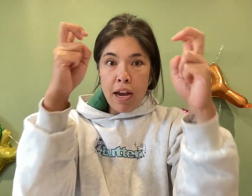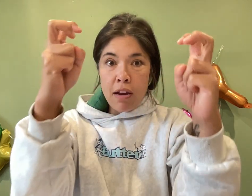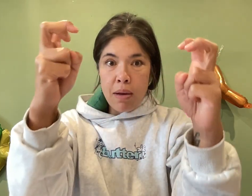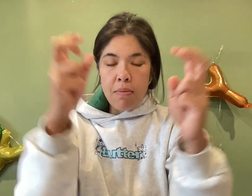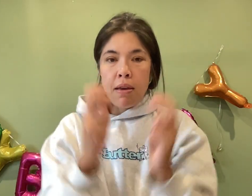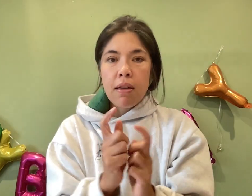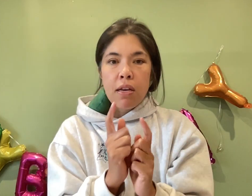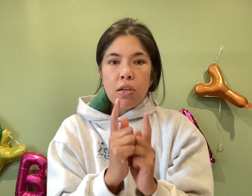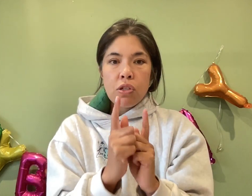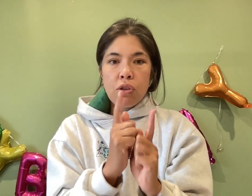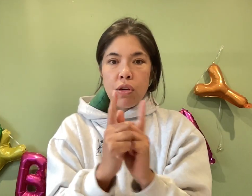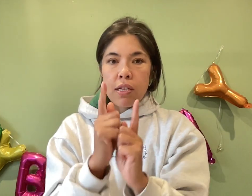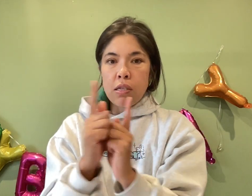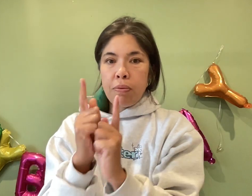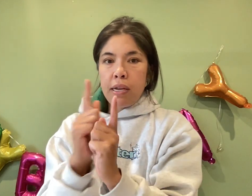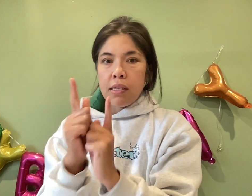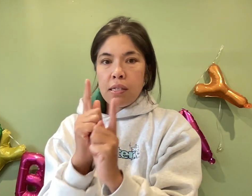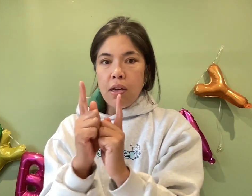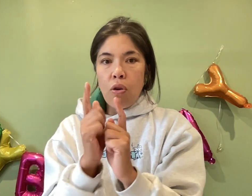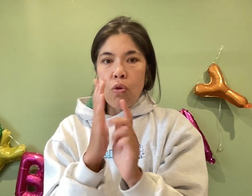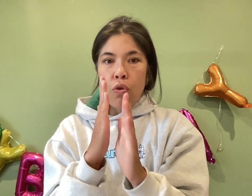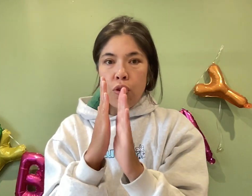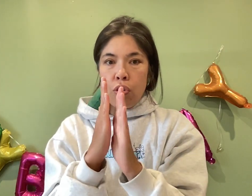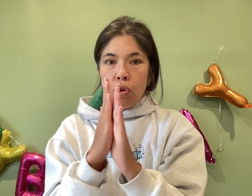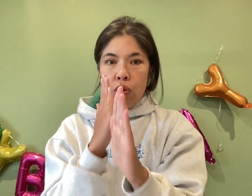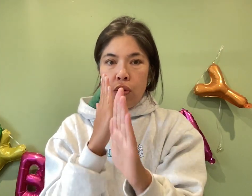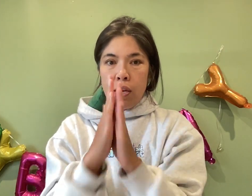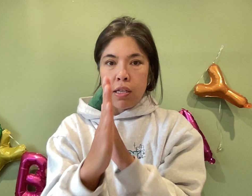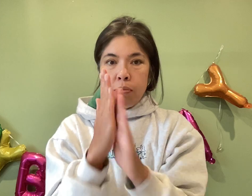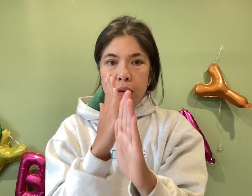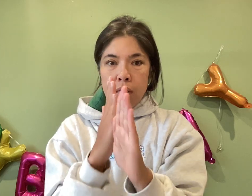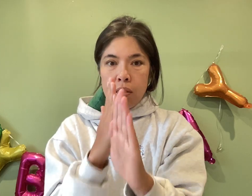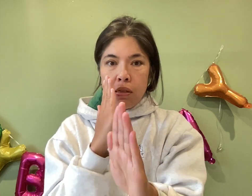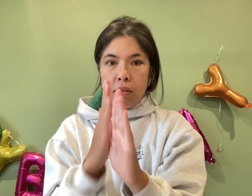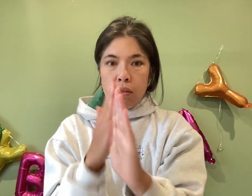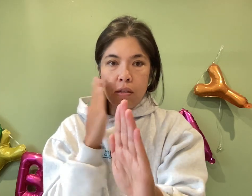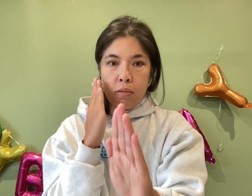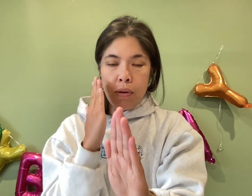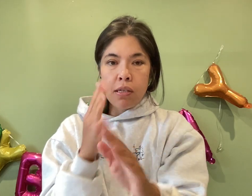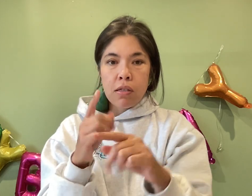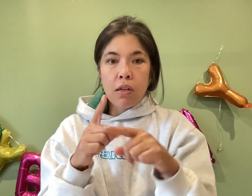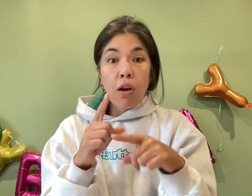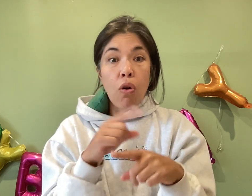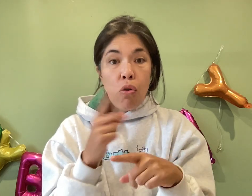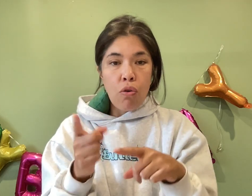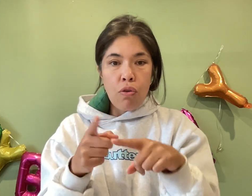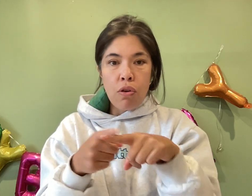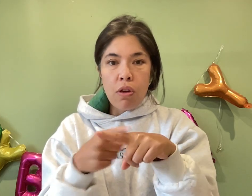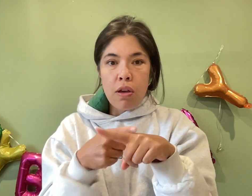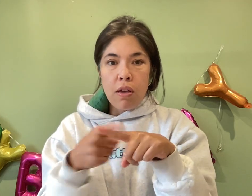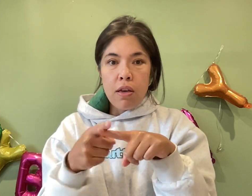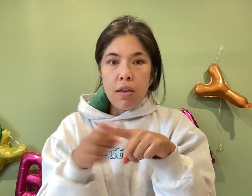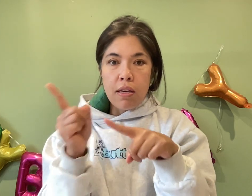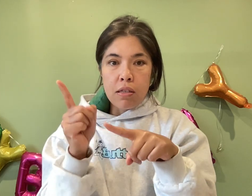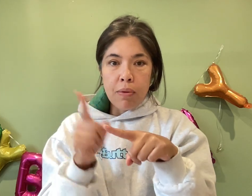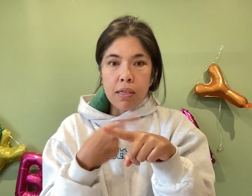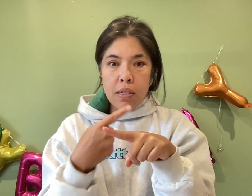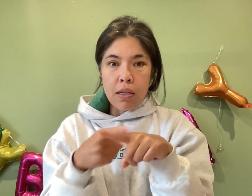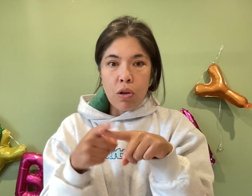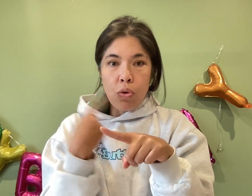train maybe. So express, or you could go express, or express, like